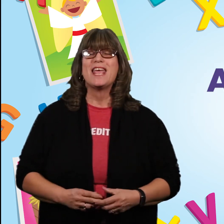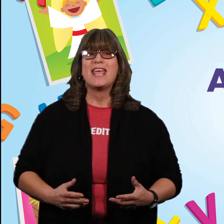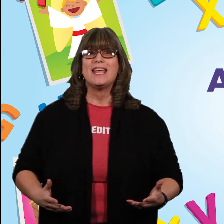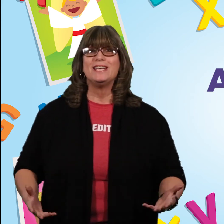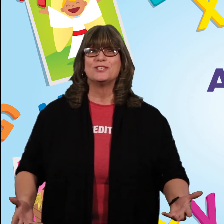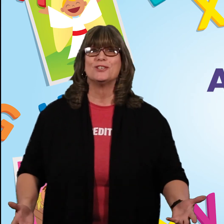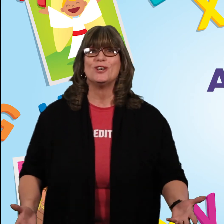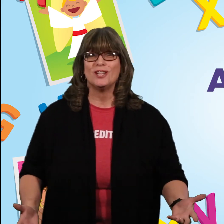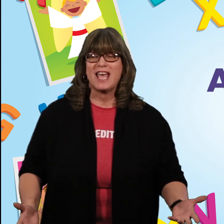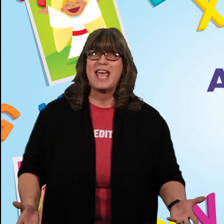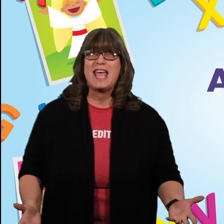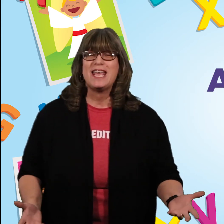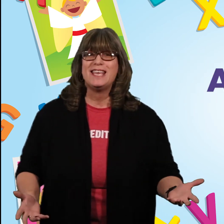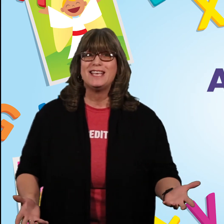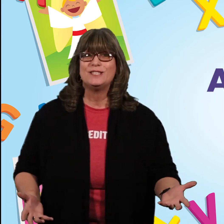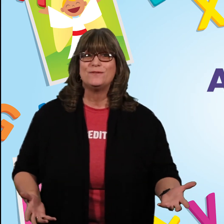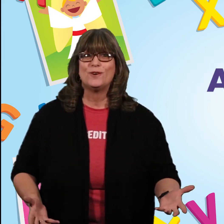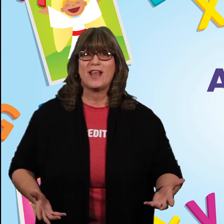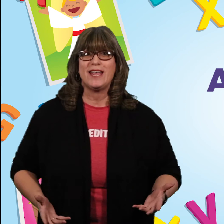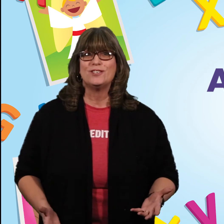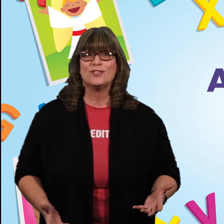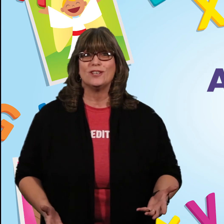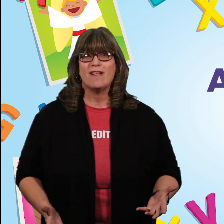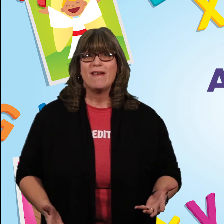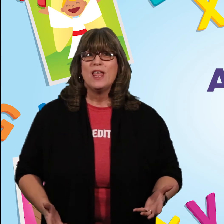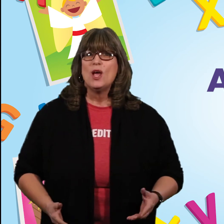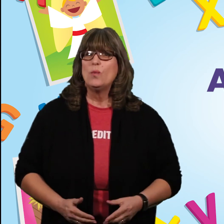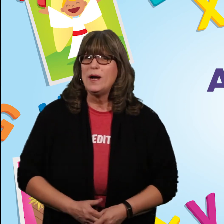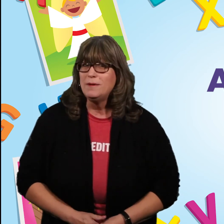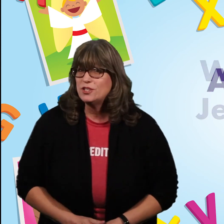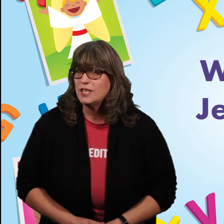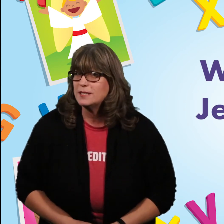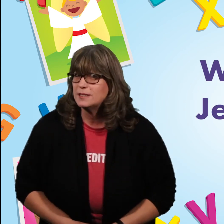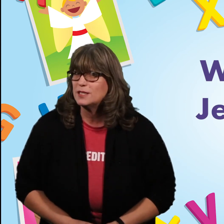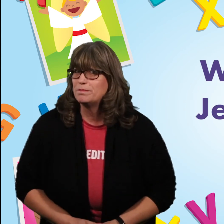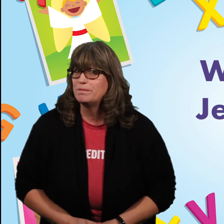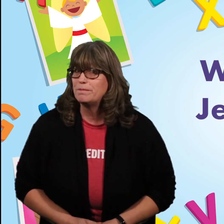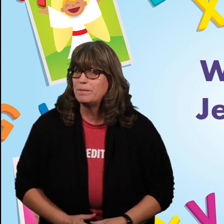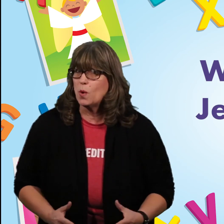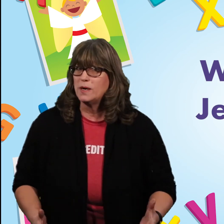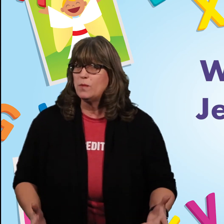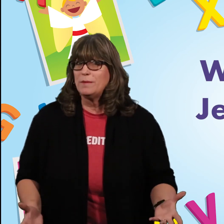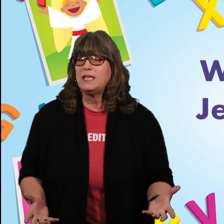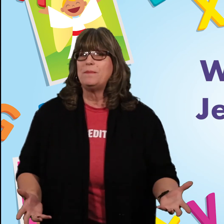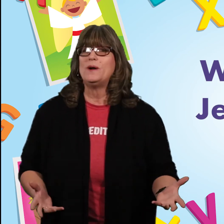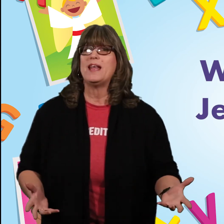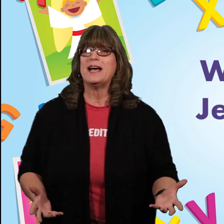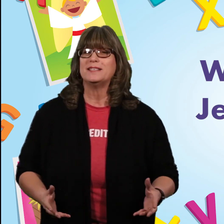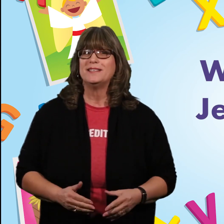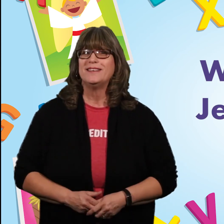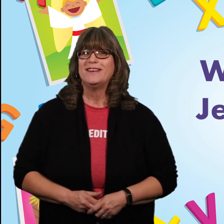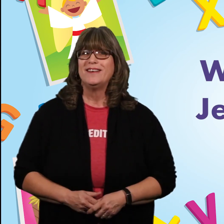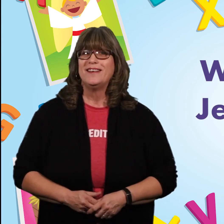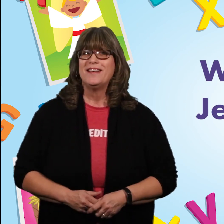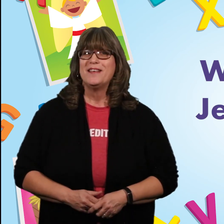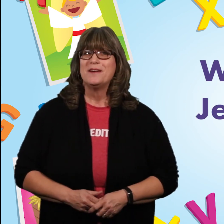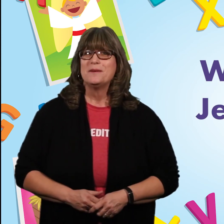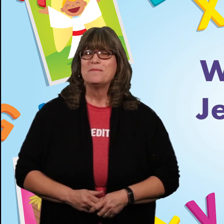An angel A is for angel Where was Jesus' born? Where was He born at?